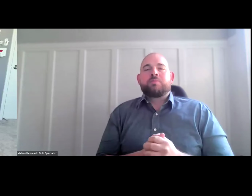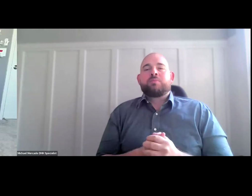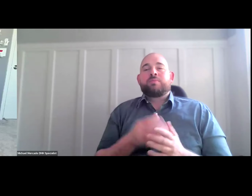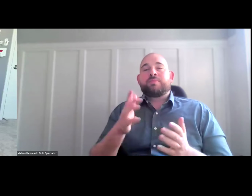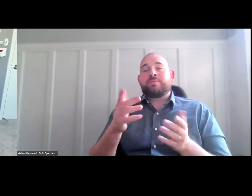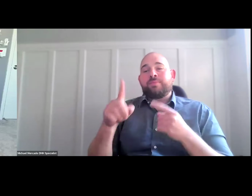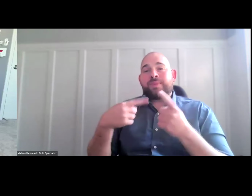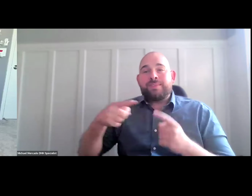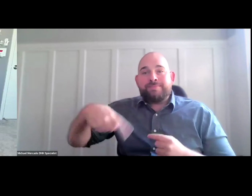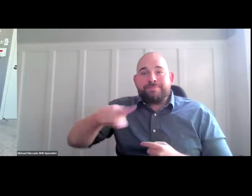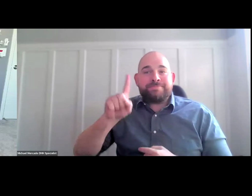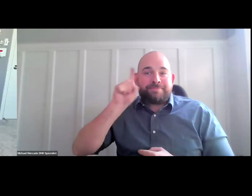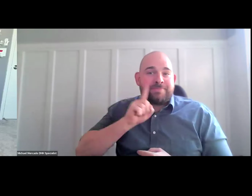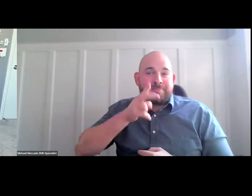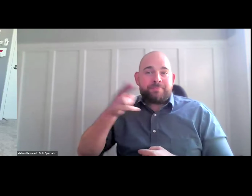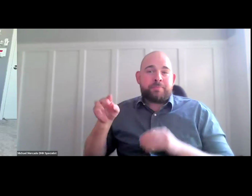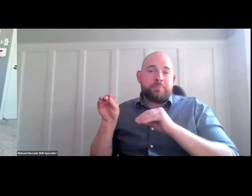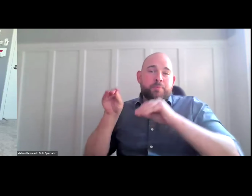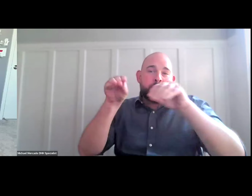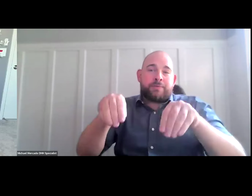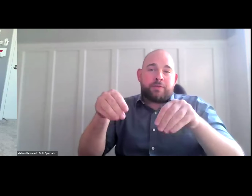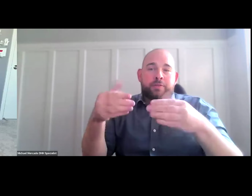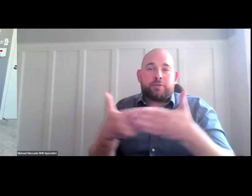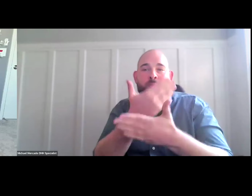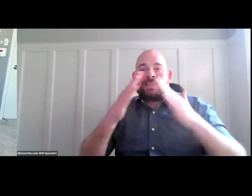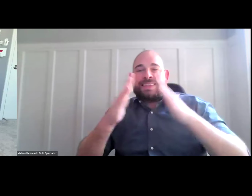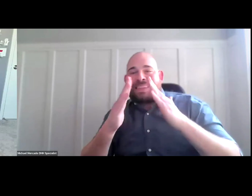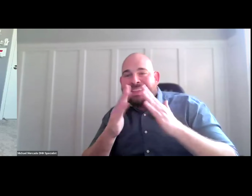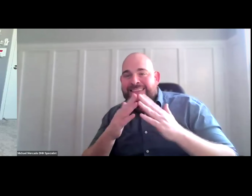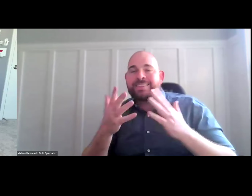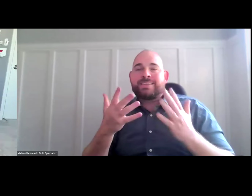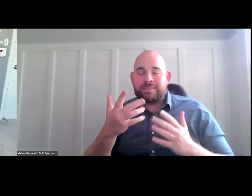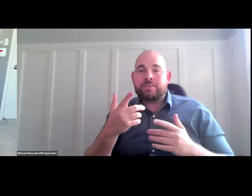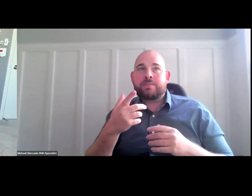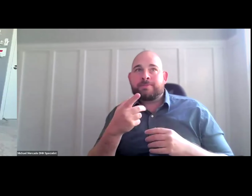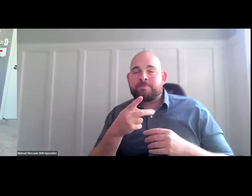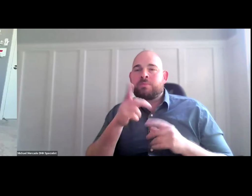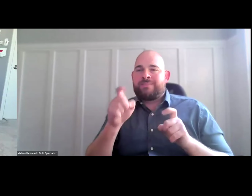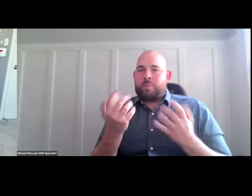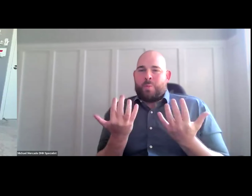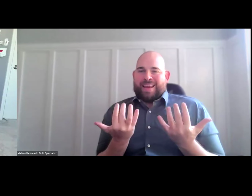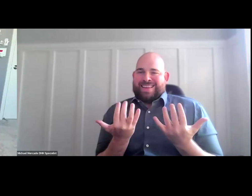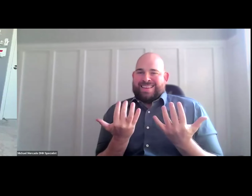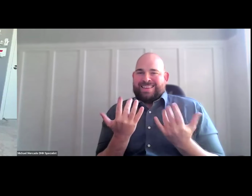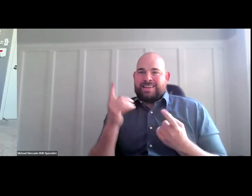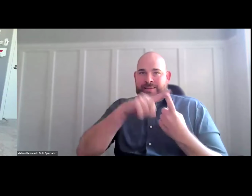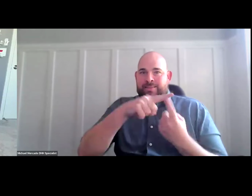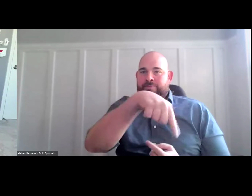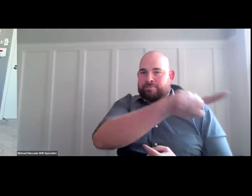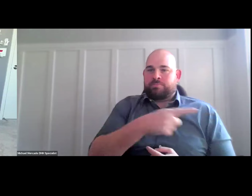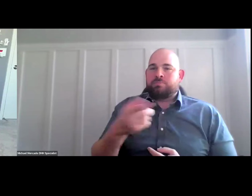support the youth or the younger people in a different way than we would here in the United States, offering advice and things like